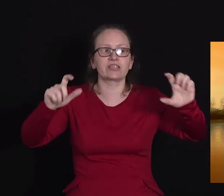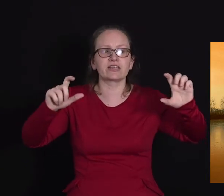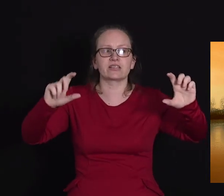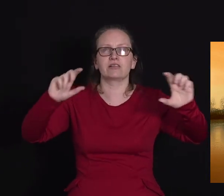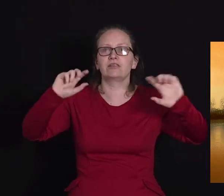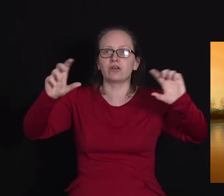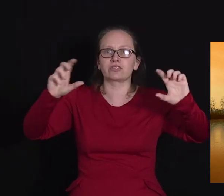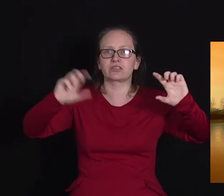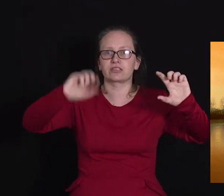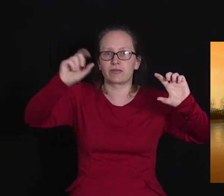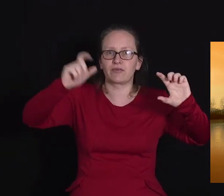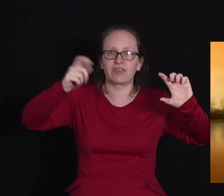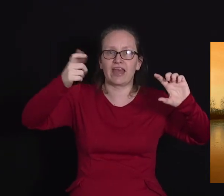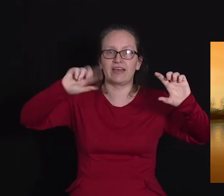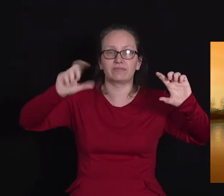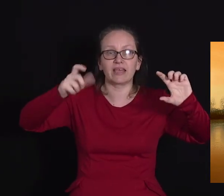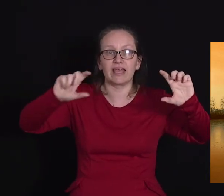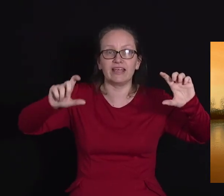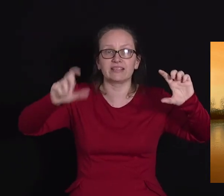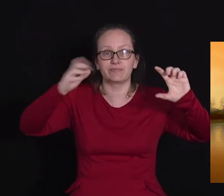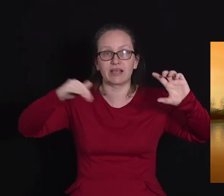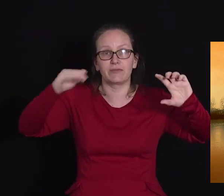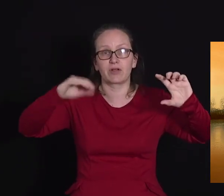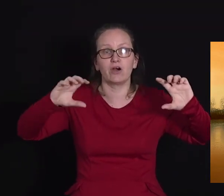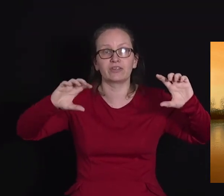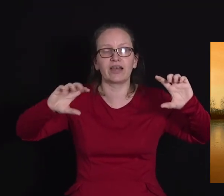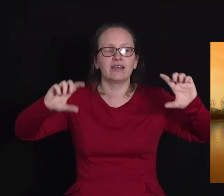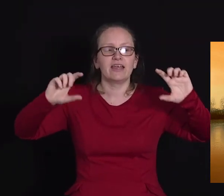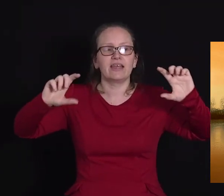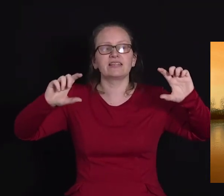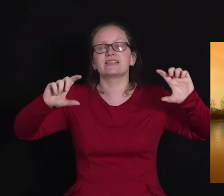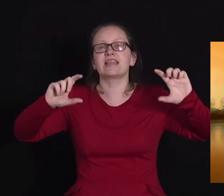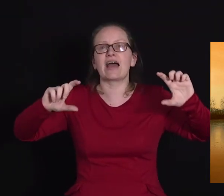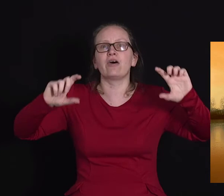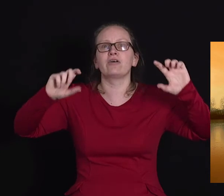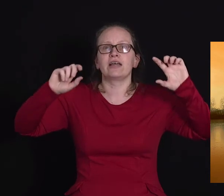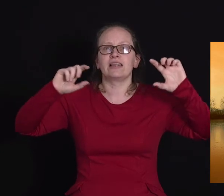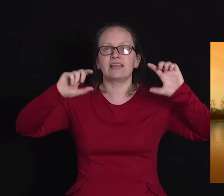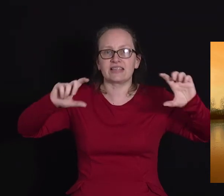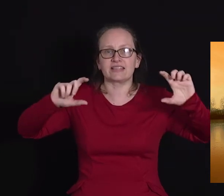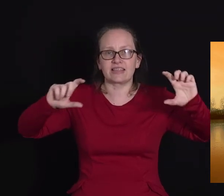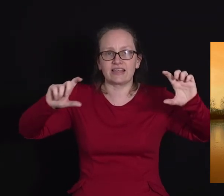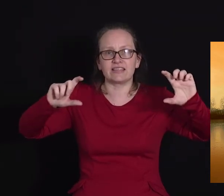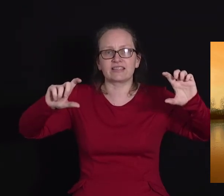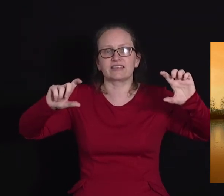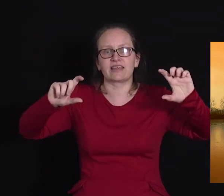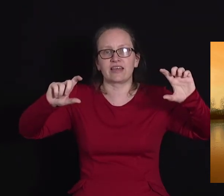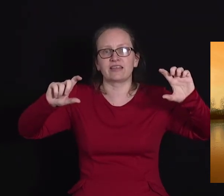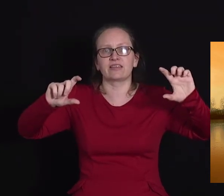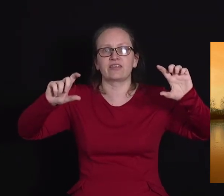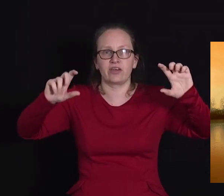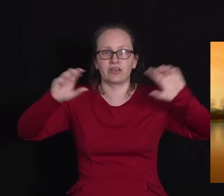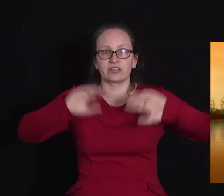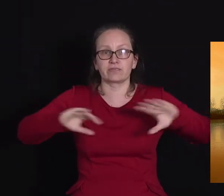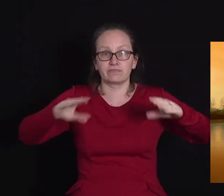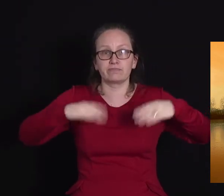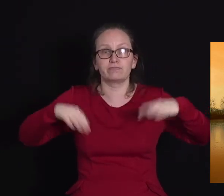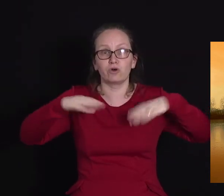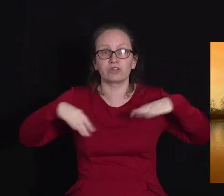it's lost some of that heat and become colder, it's now less dense than the water